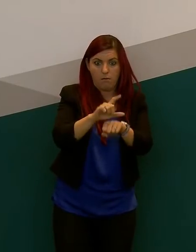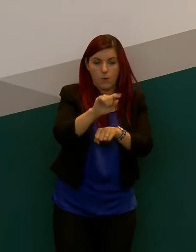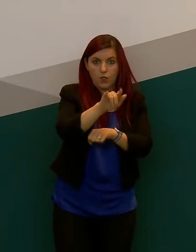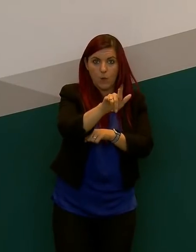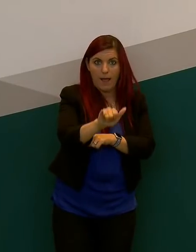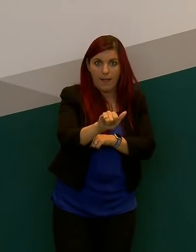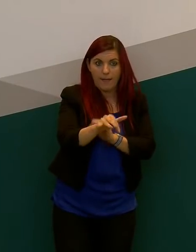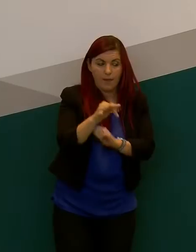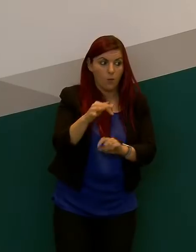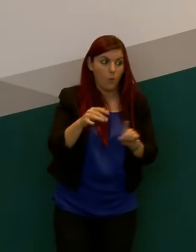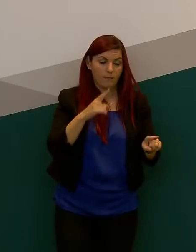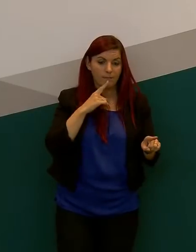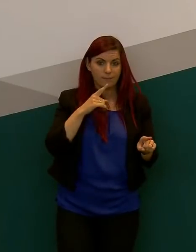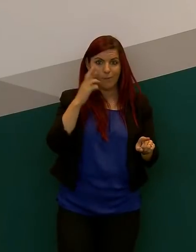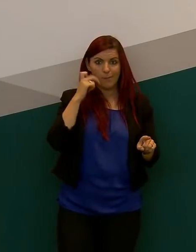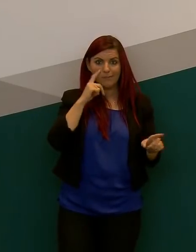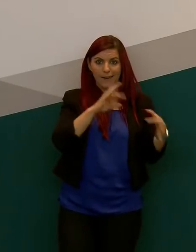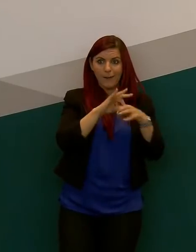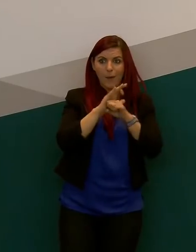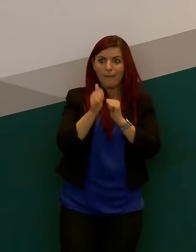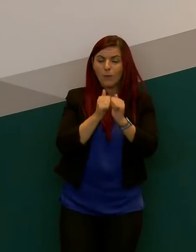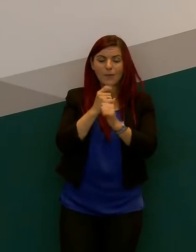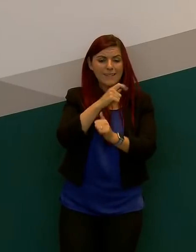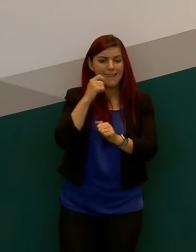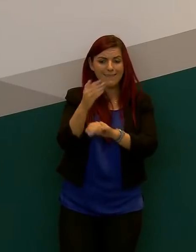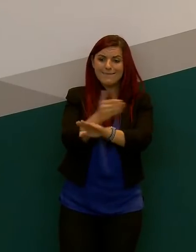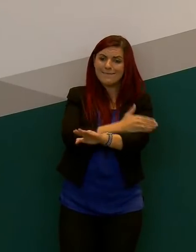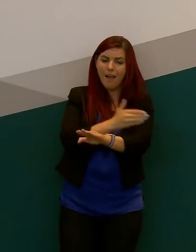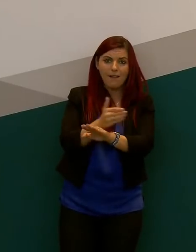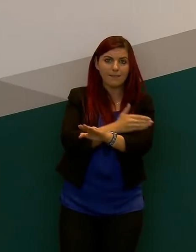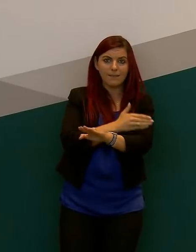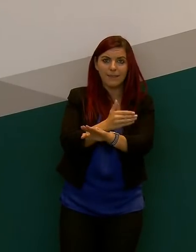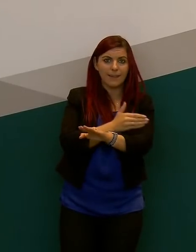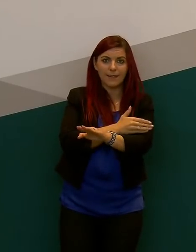that can take action. We've always said, I mean, from the very first days that